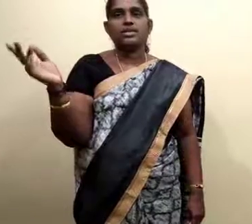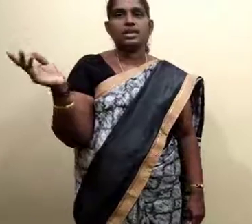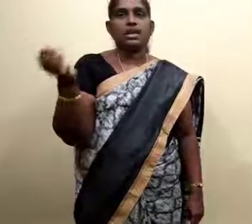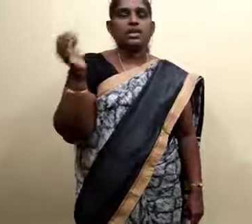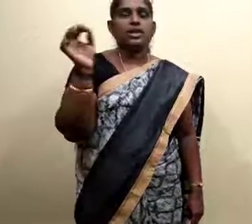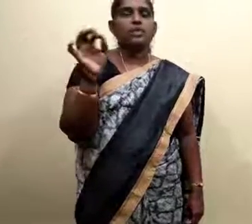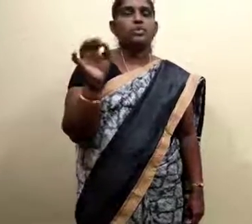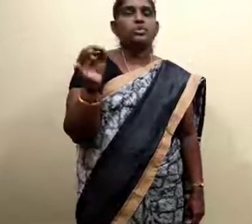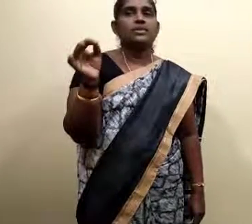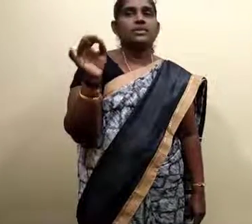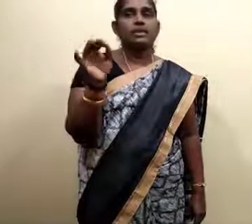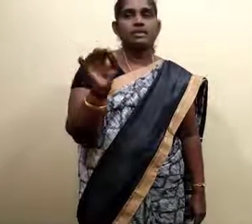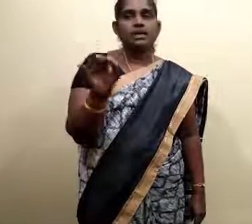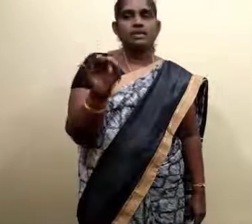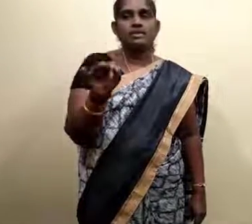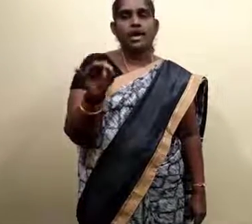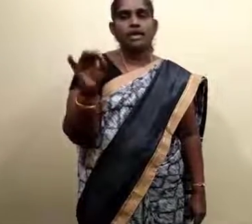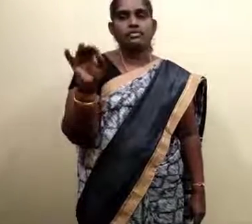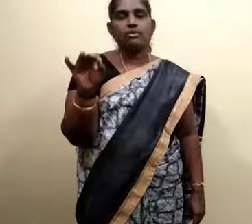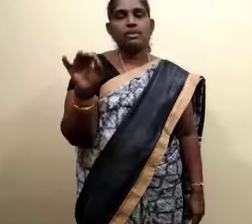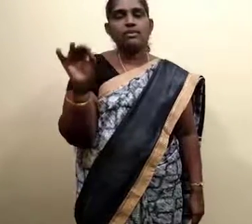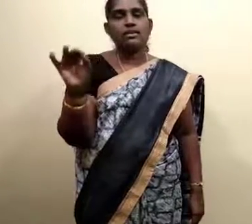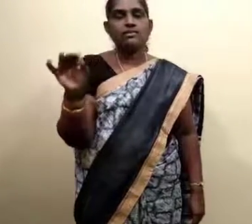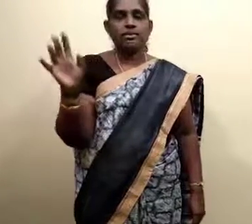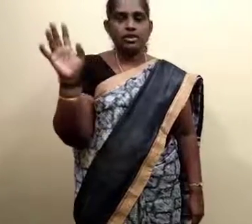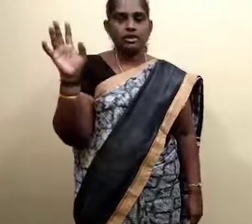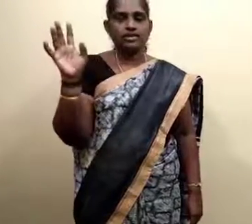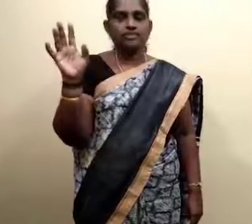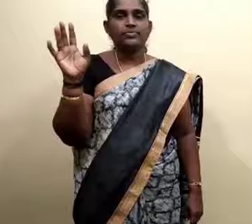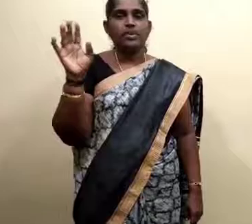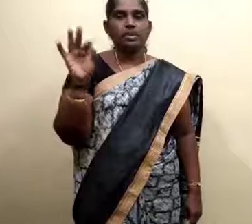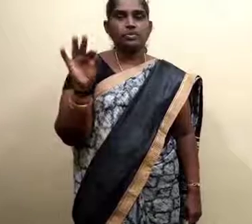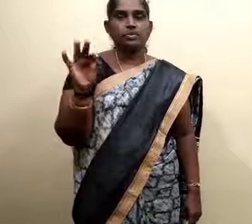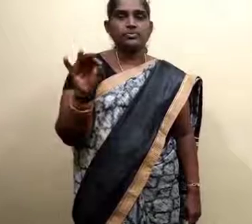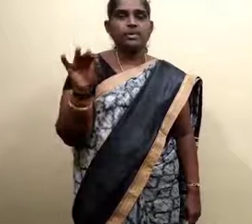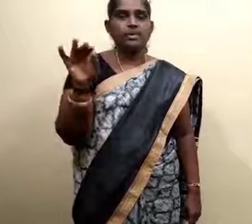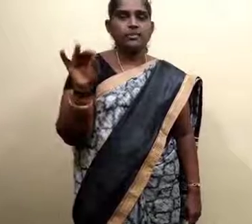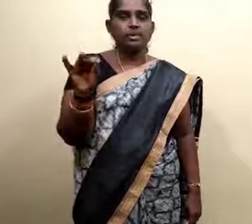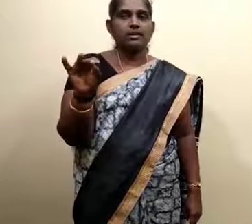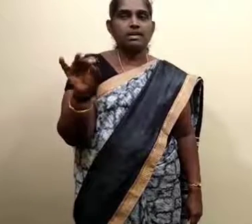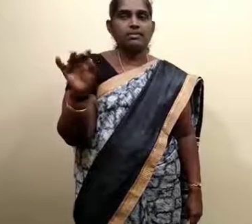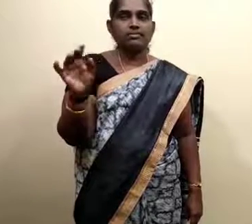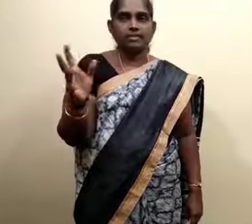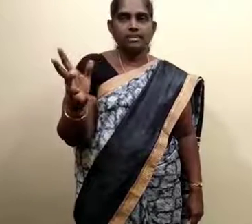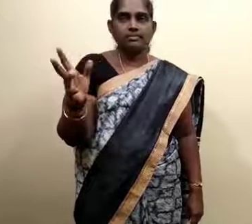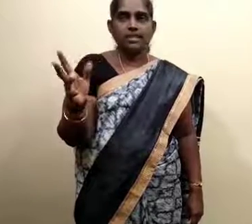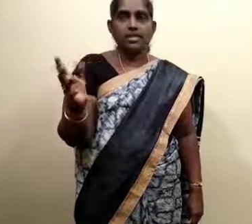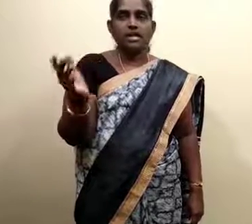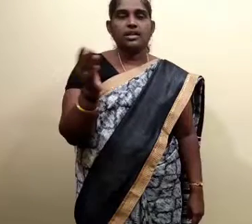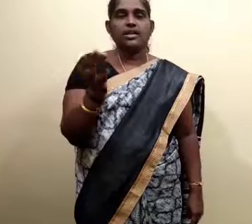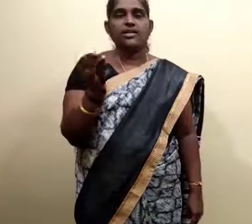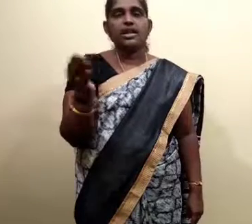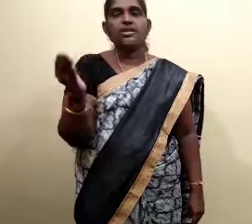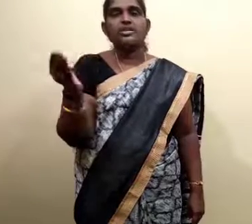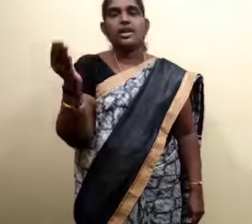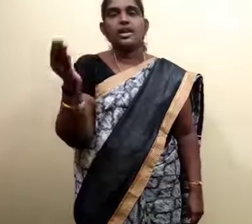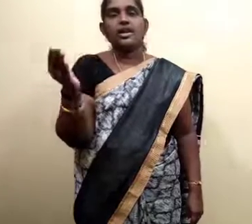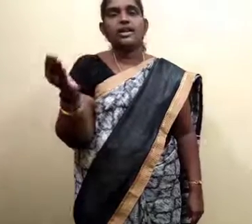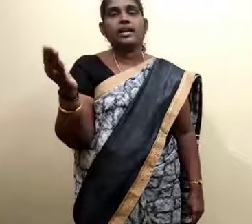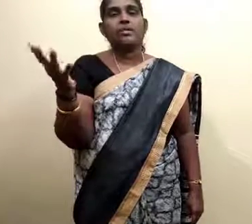urbanization. The use of chemicals and fossil fuels. Use of chemicals and fossil fuels increased air and